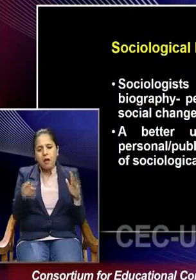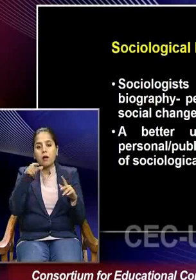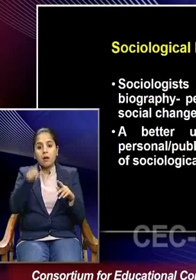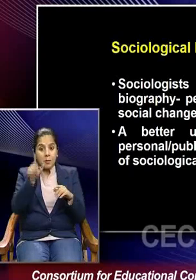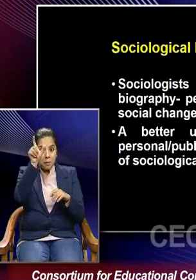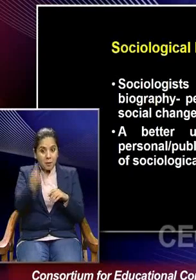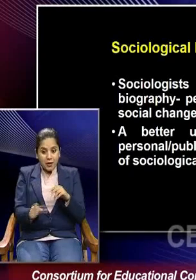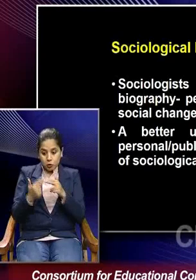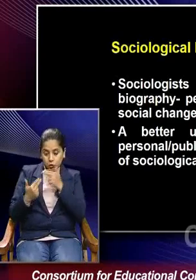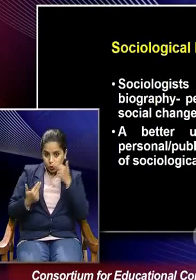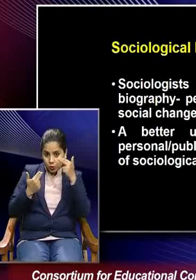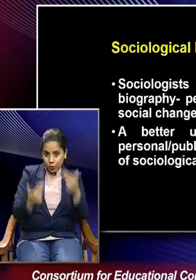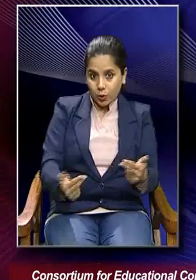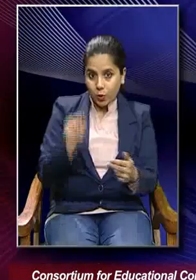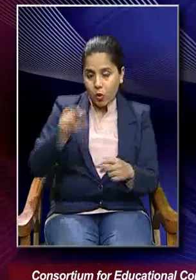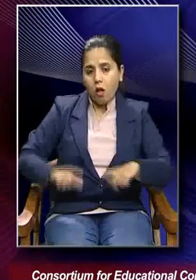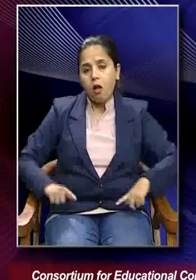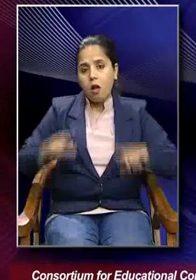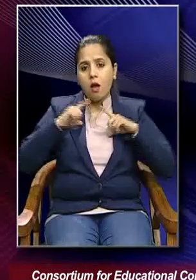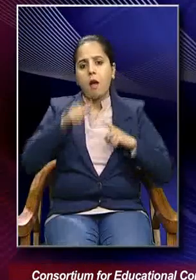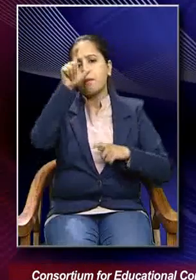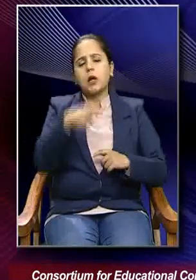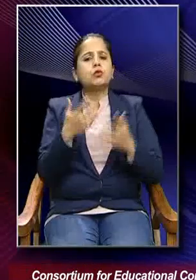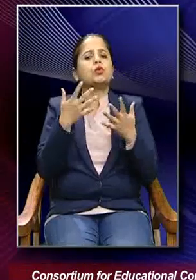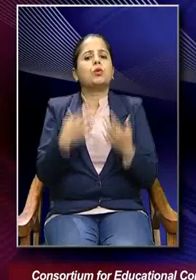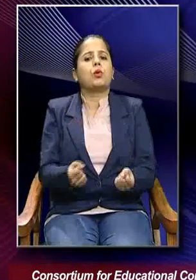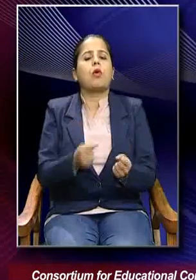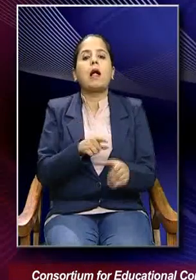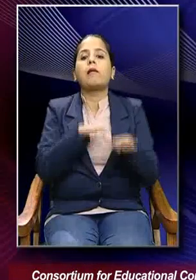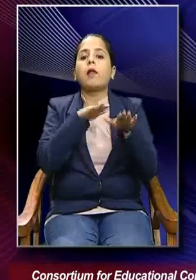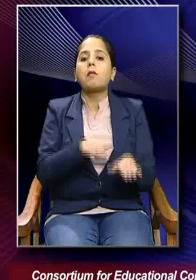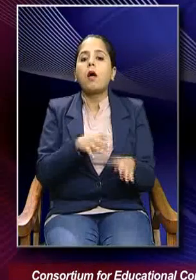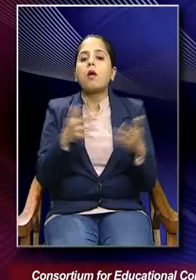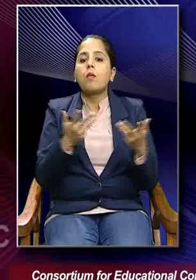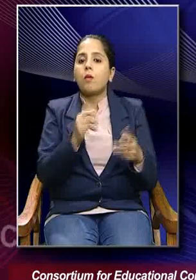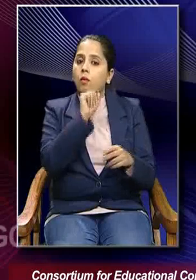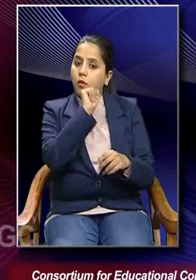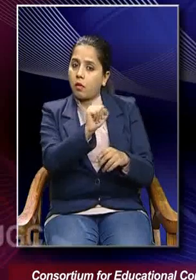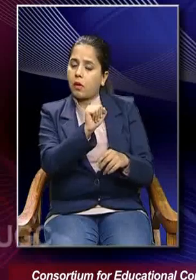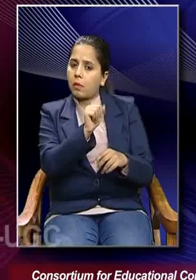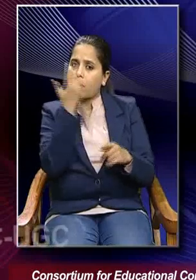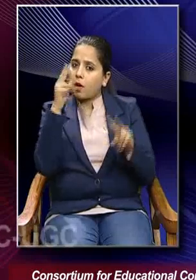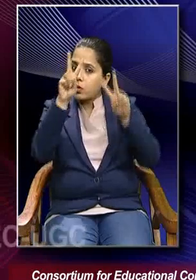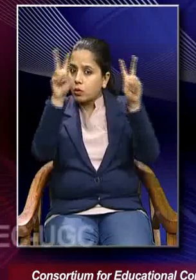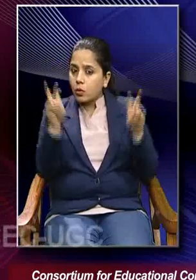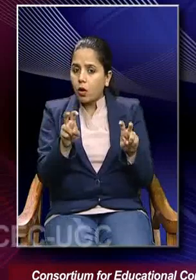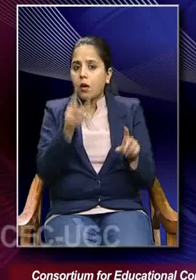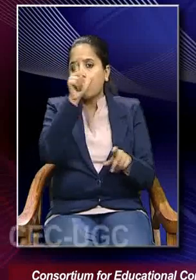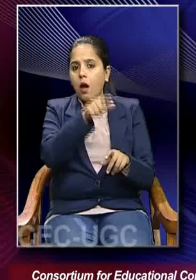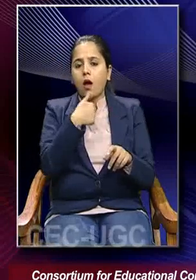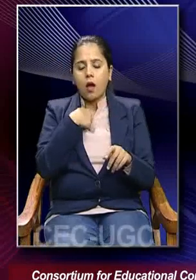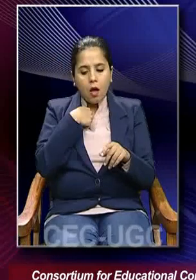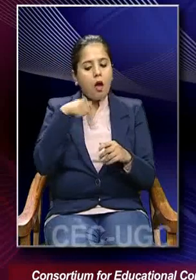biography or the type of a person one is dependent on the context in which one is growing